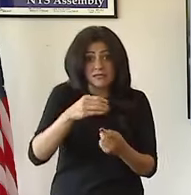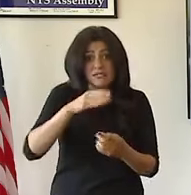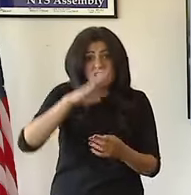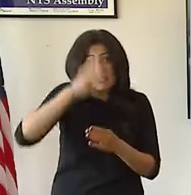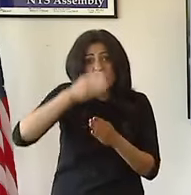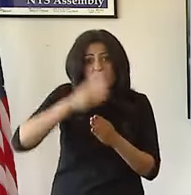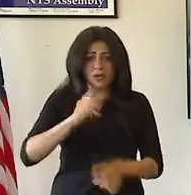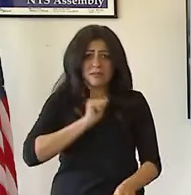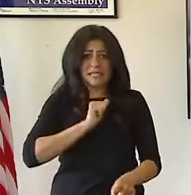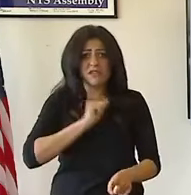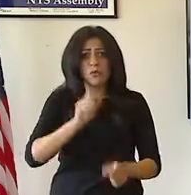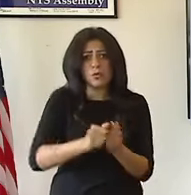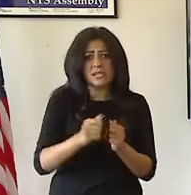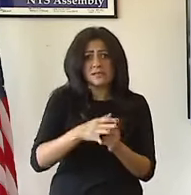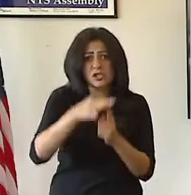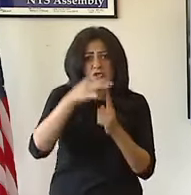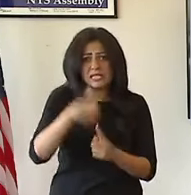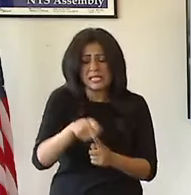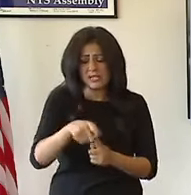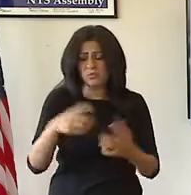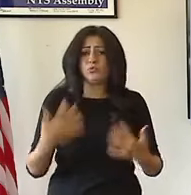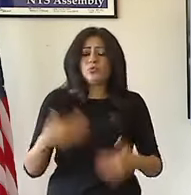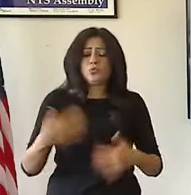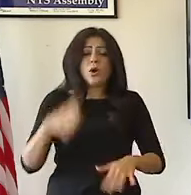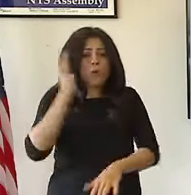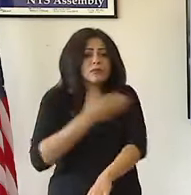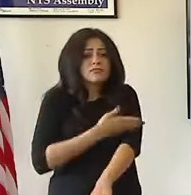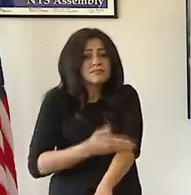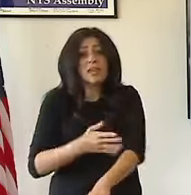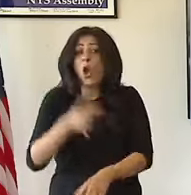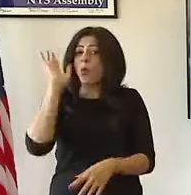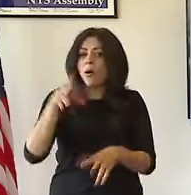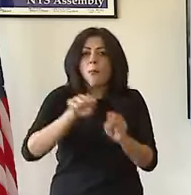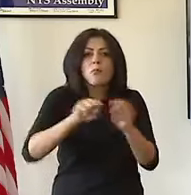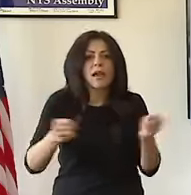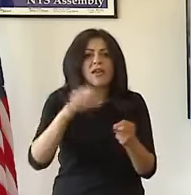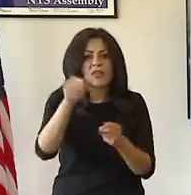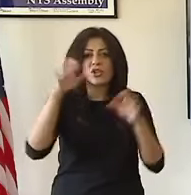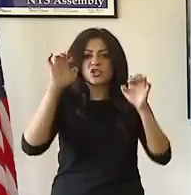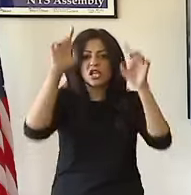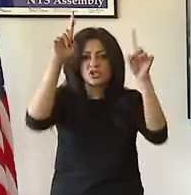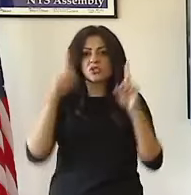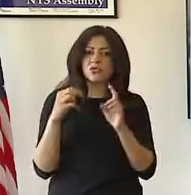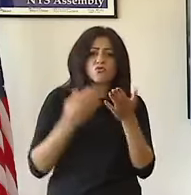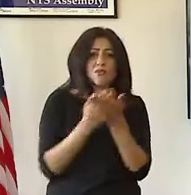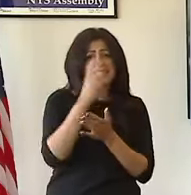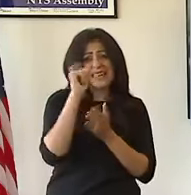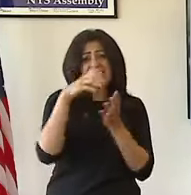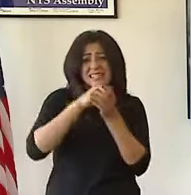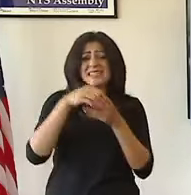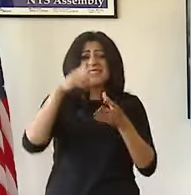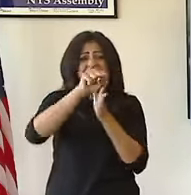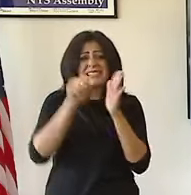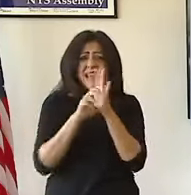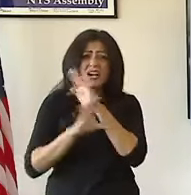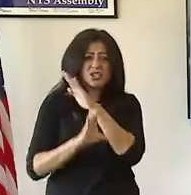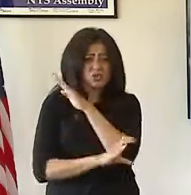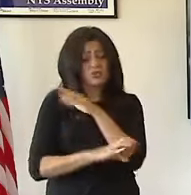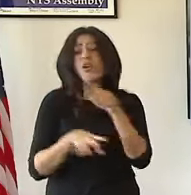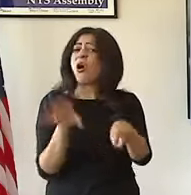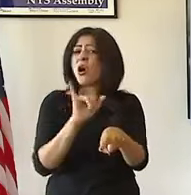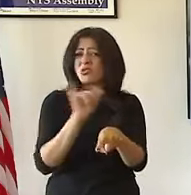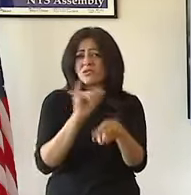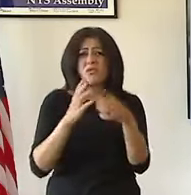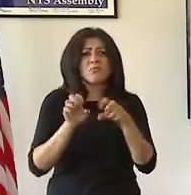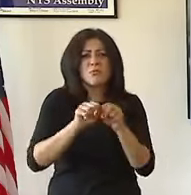to do that isn't just a violation of their education rights, which are enshrined in the state constitution. In my estimation, it is a violation of their